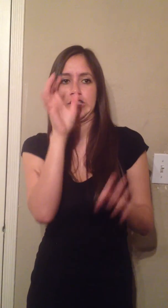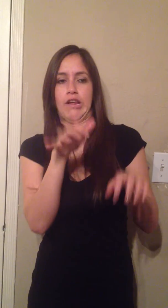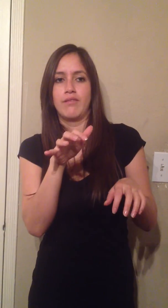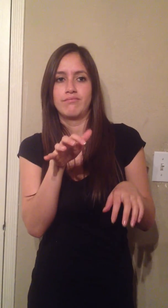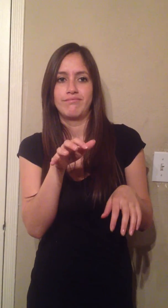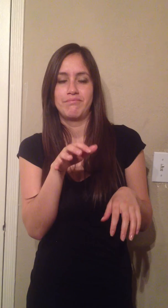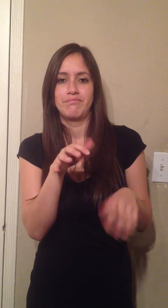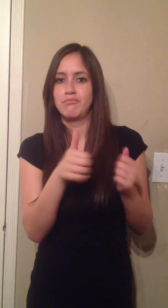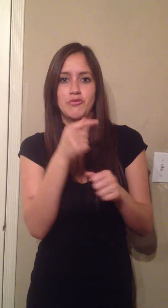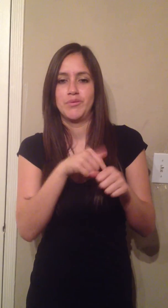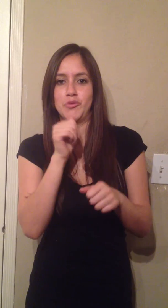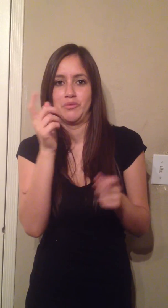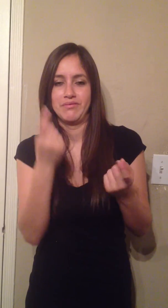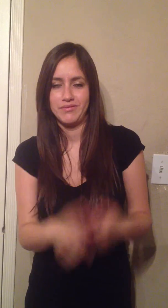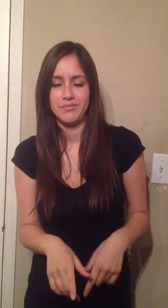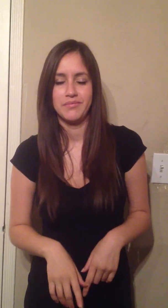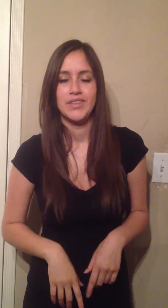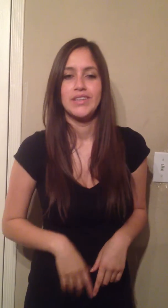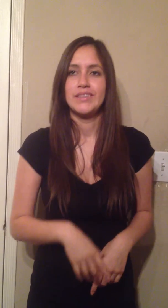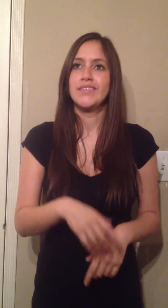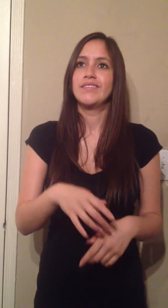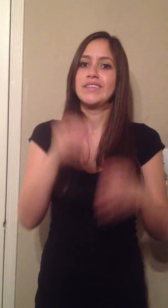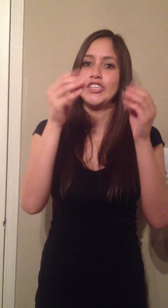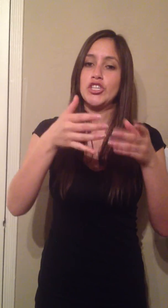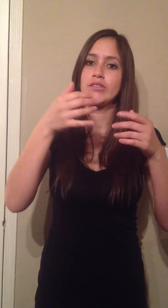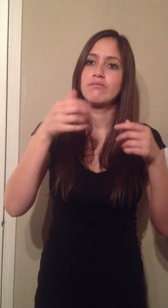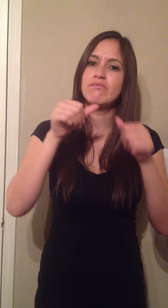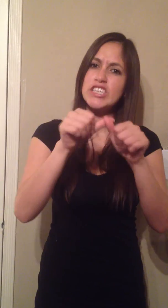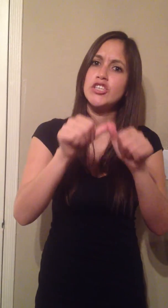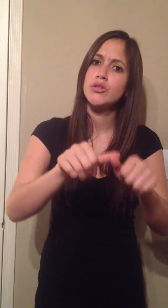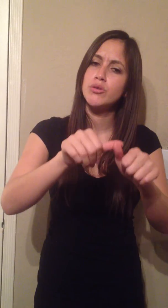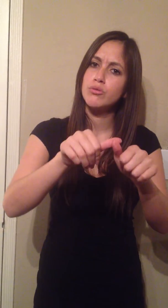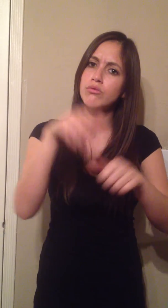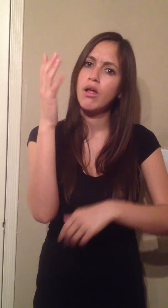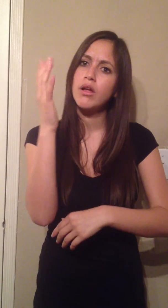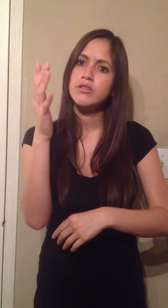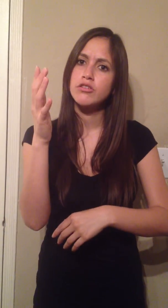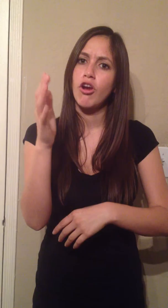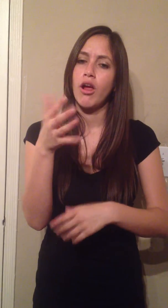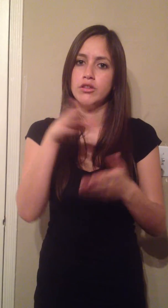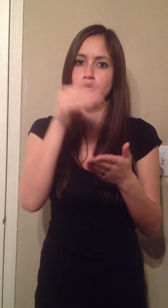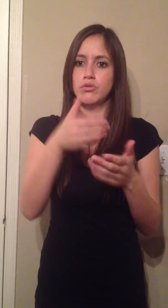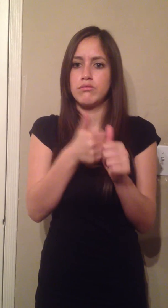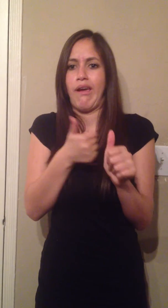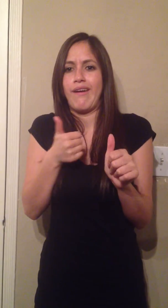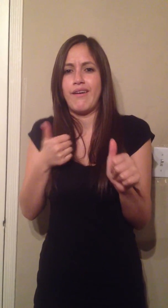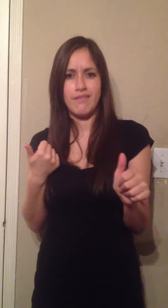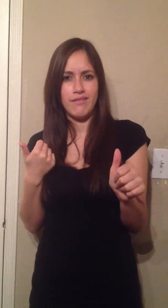further and further away from you, and so this is a mistake. Well, one abbreviation that people sometimes think of for